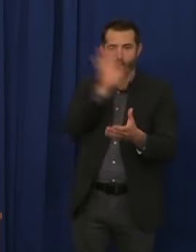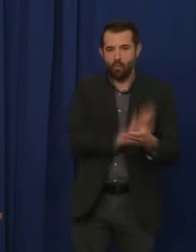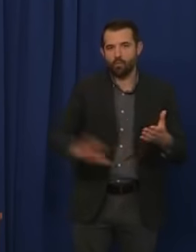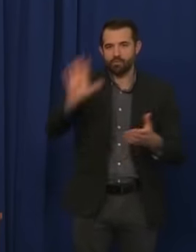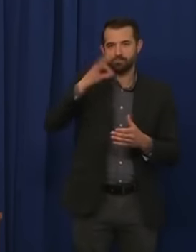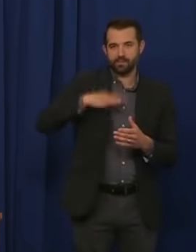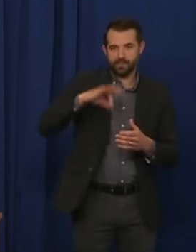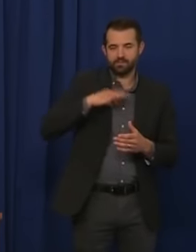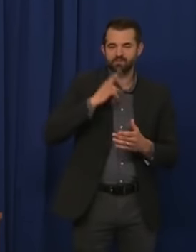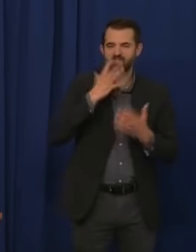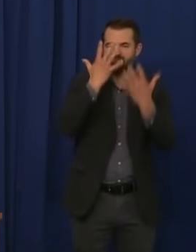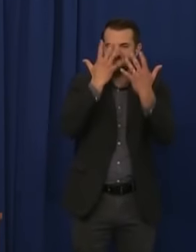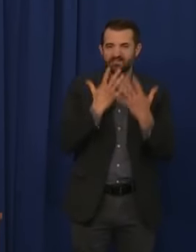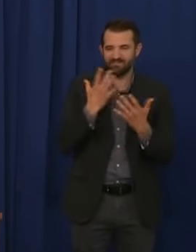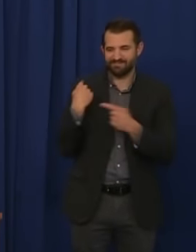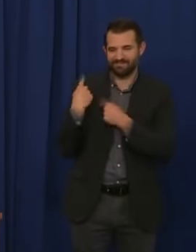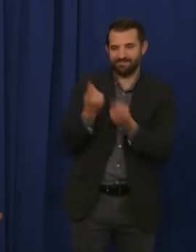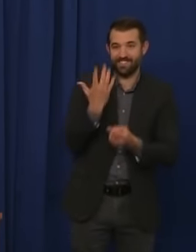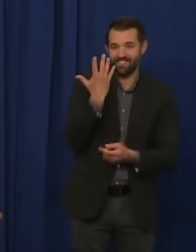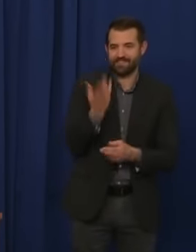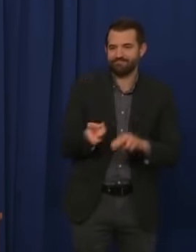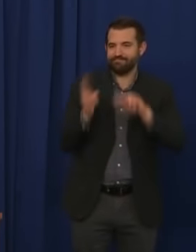of 5.